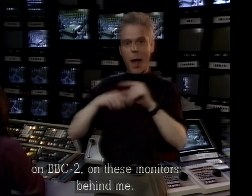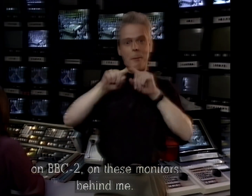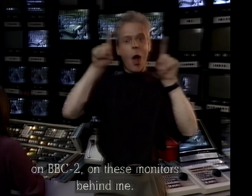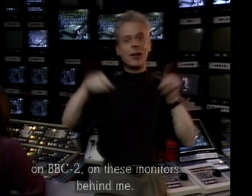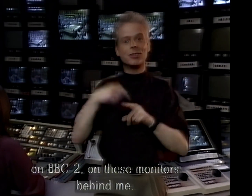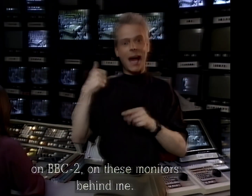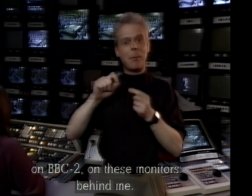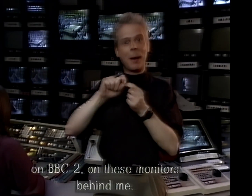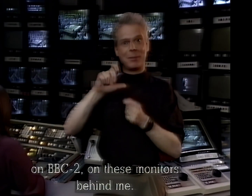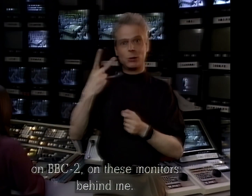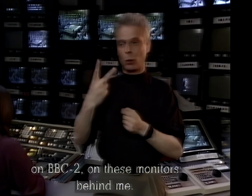behind me.